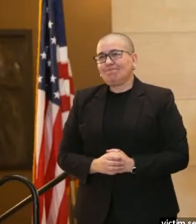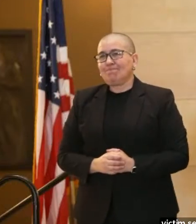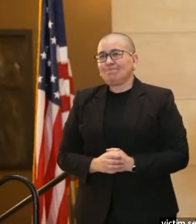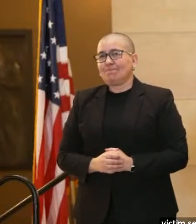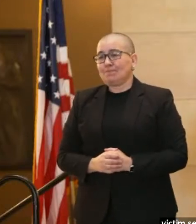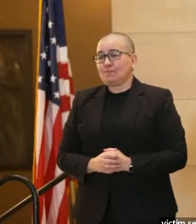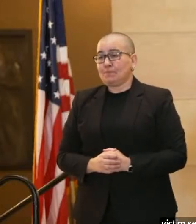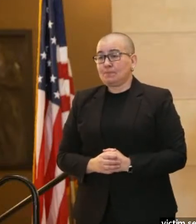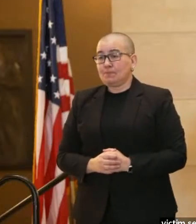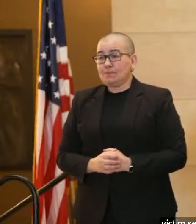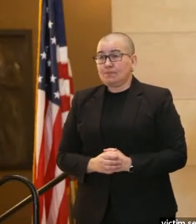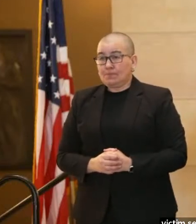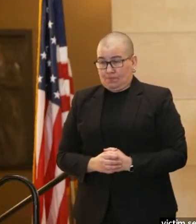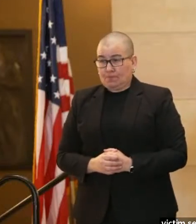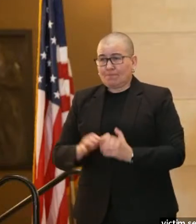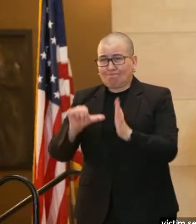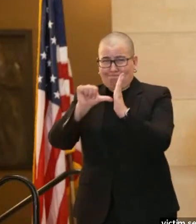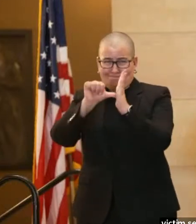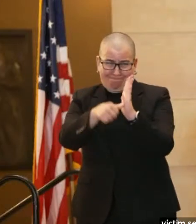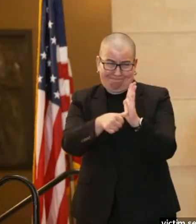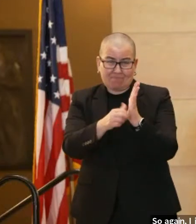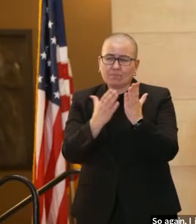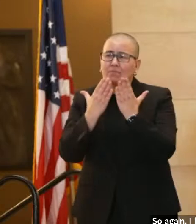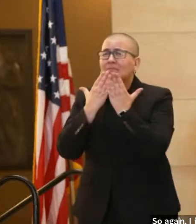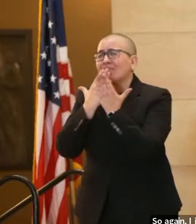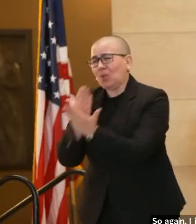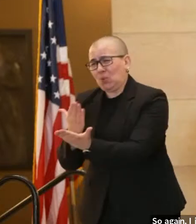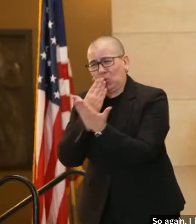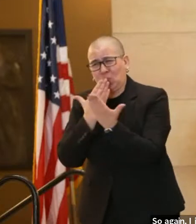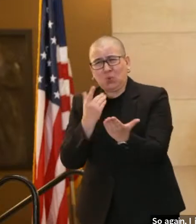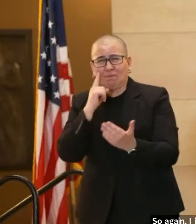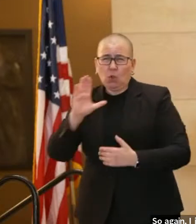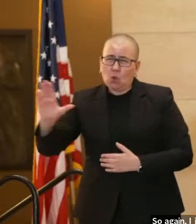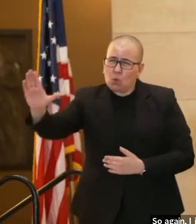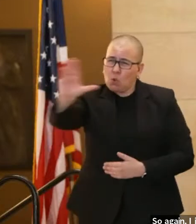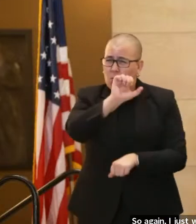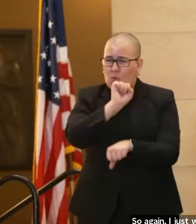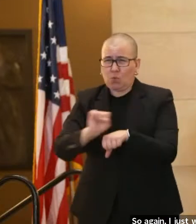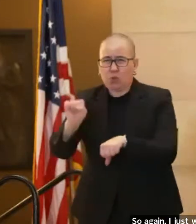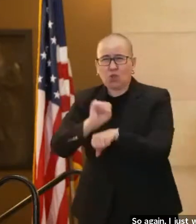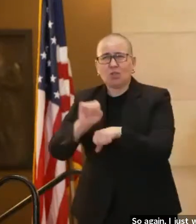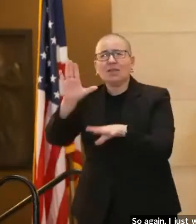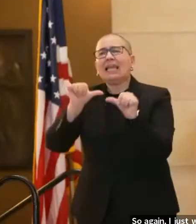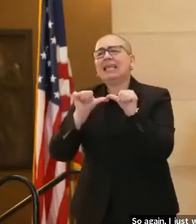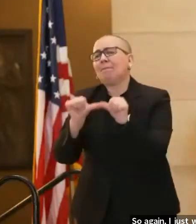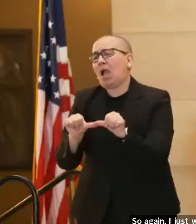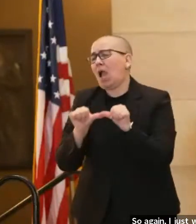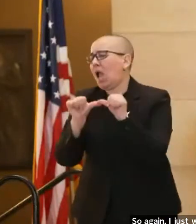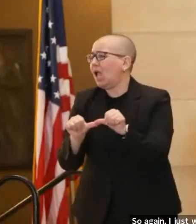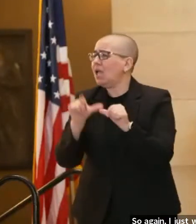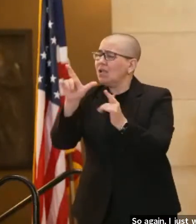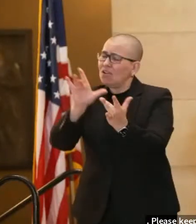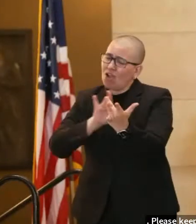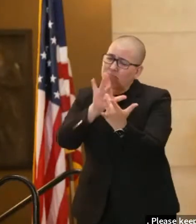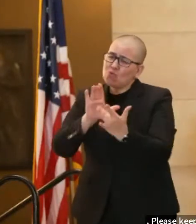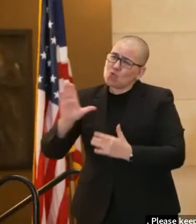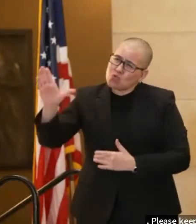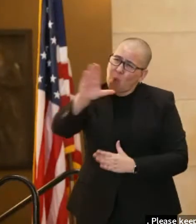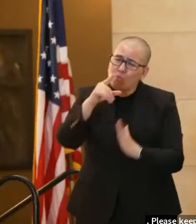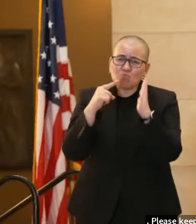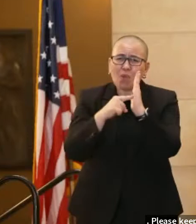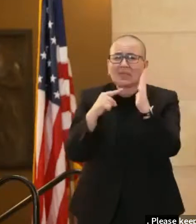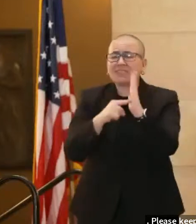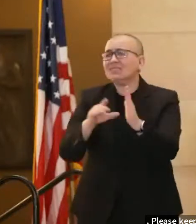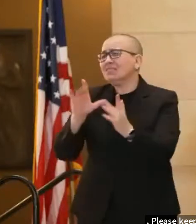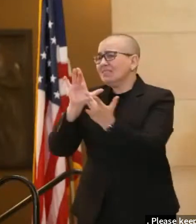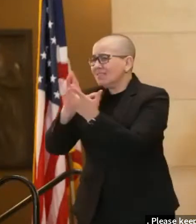So again, I just want to thank you all for your advocacy. Please keep it up. Contact Republicans, contact Democrats, contact chairs